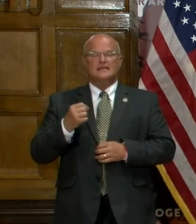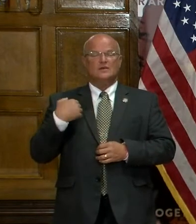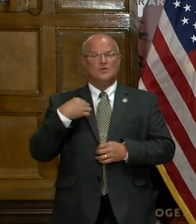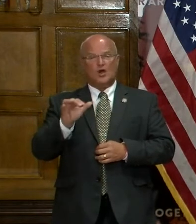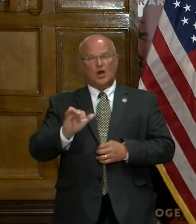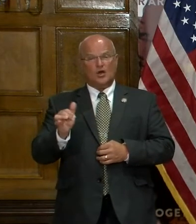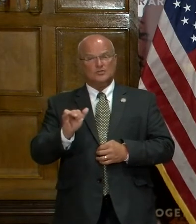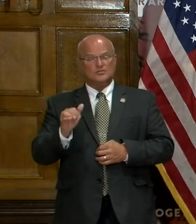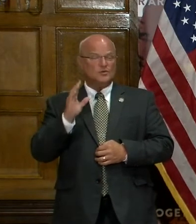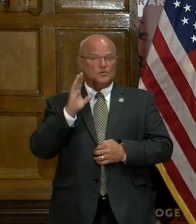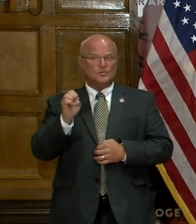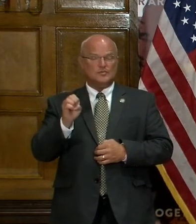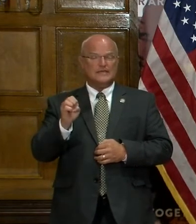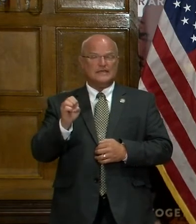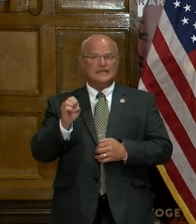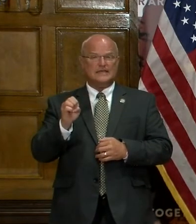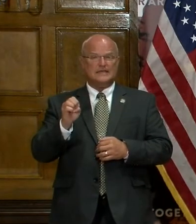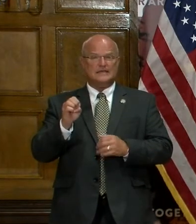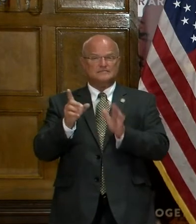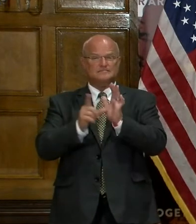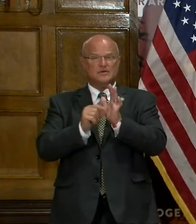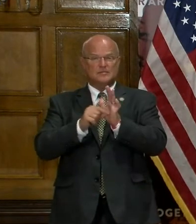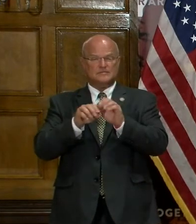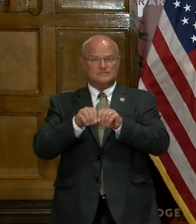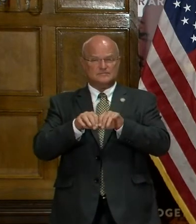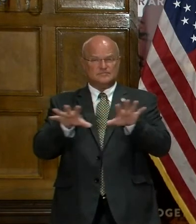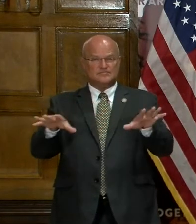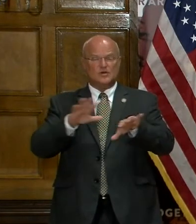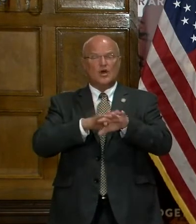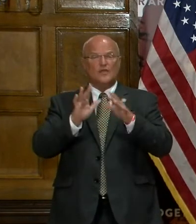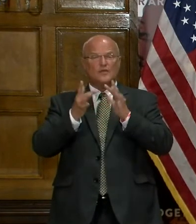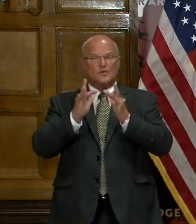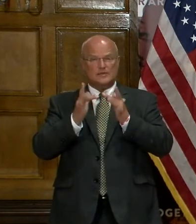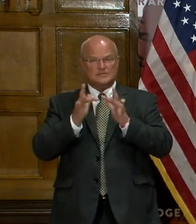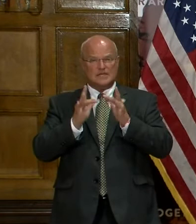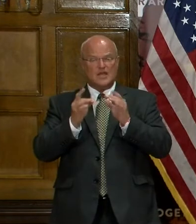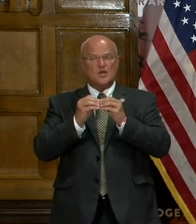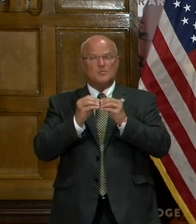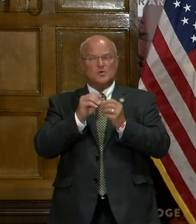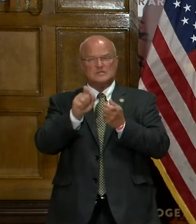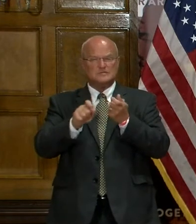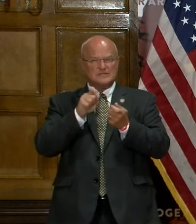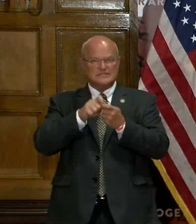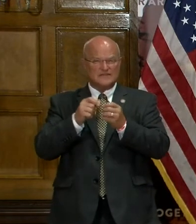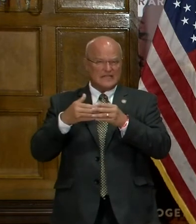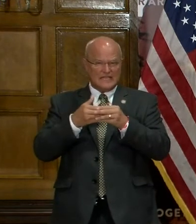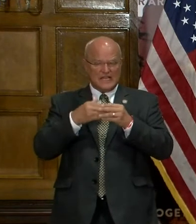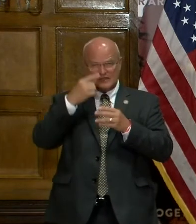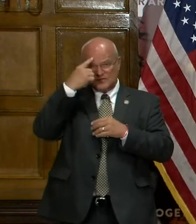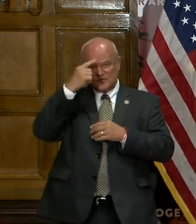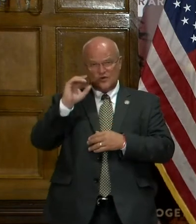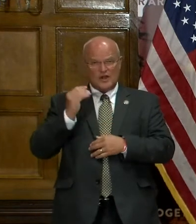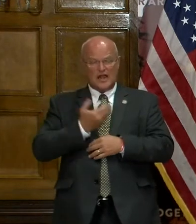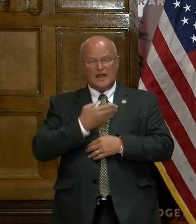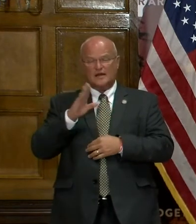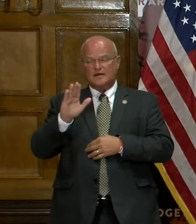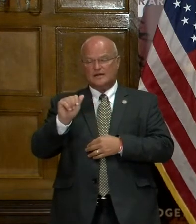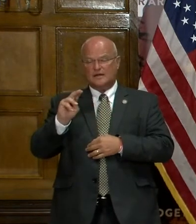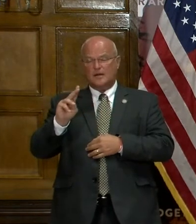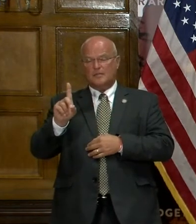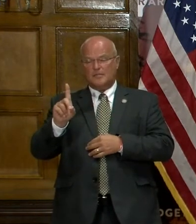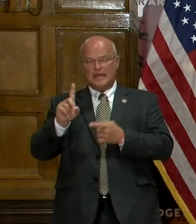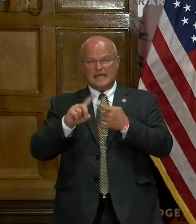we also will be publishing today on the website more specific guidance for our bands